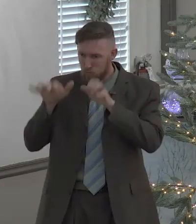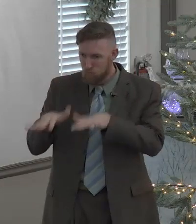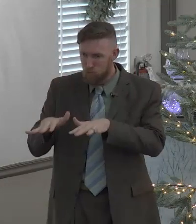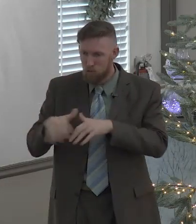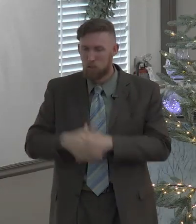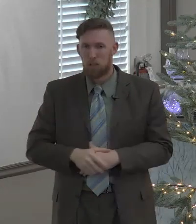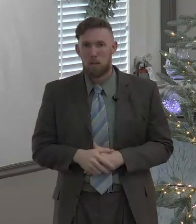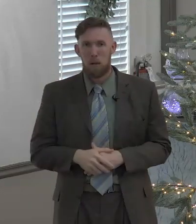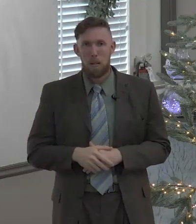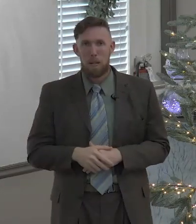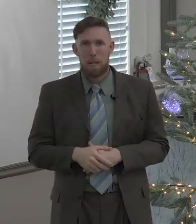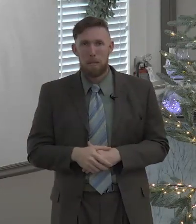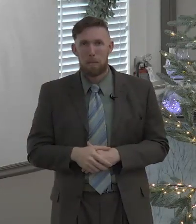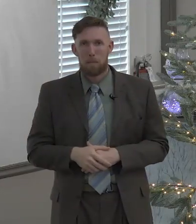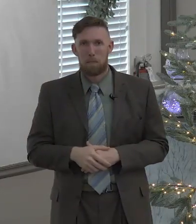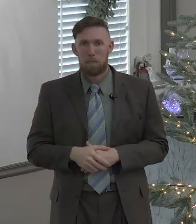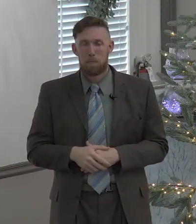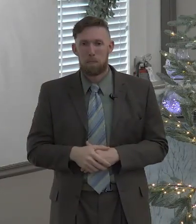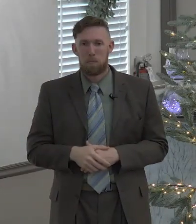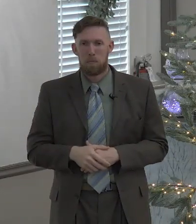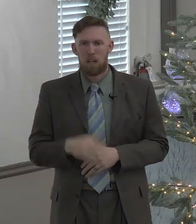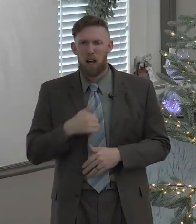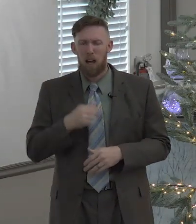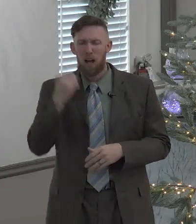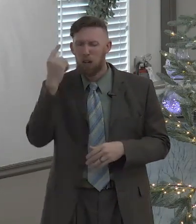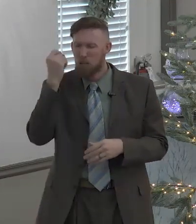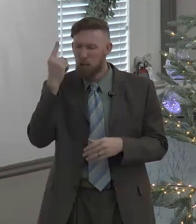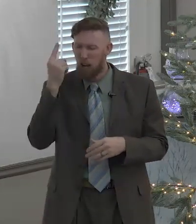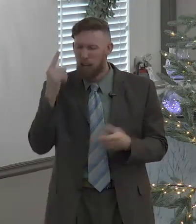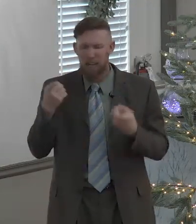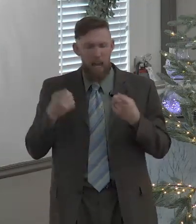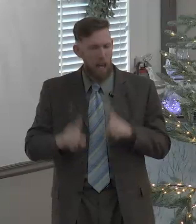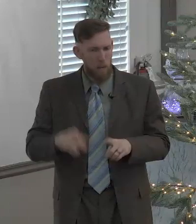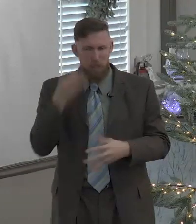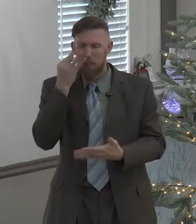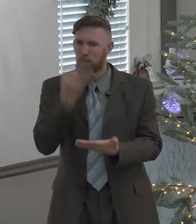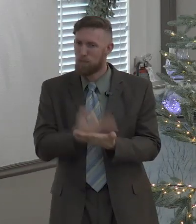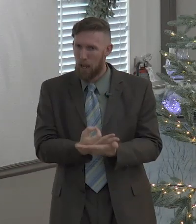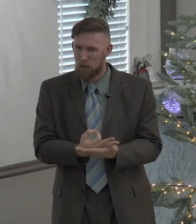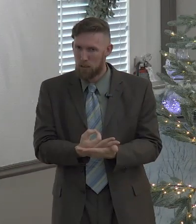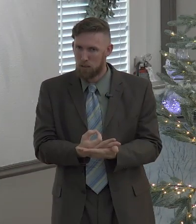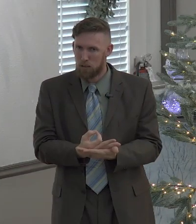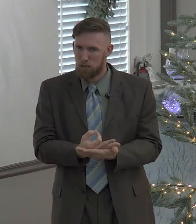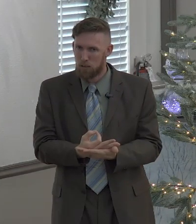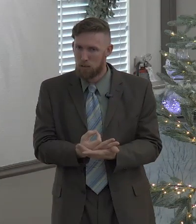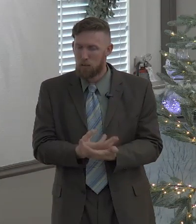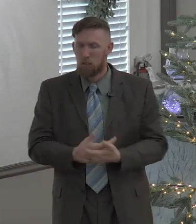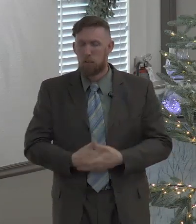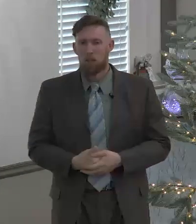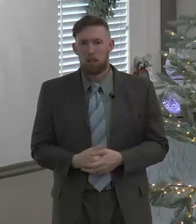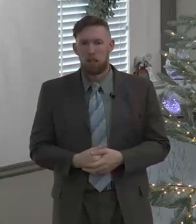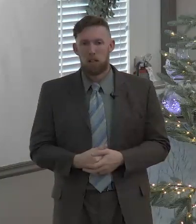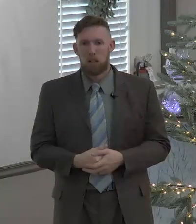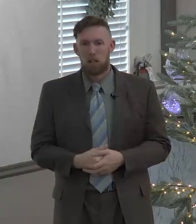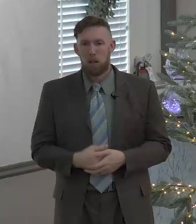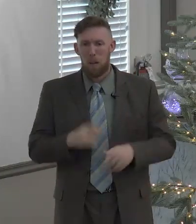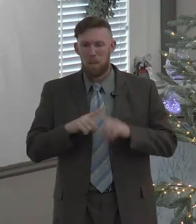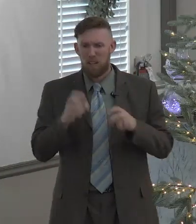getting tried. And this is bad news. And it's just a cold, hard fact. I understand that. But